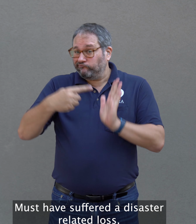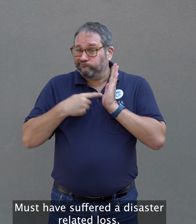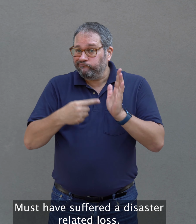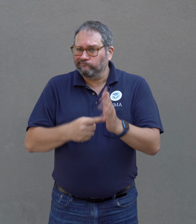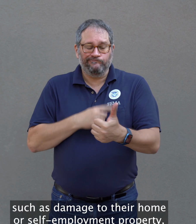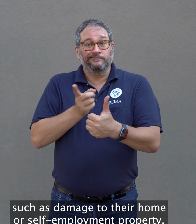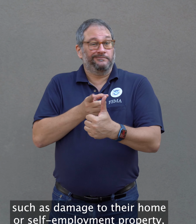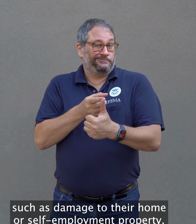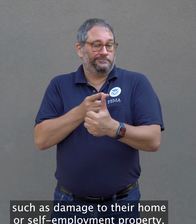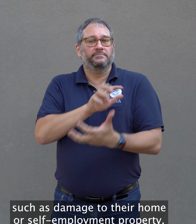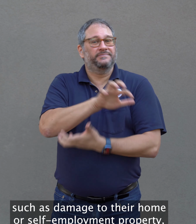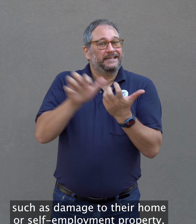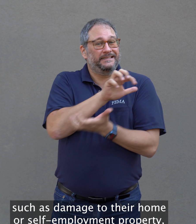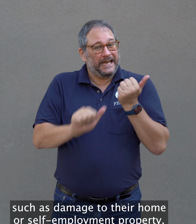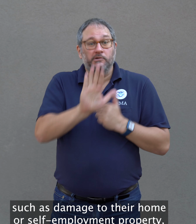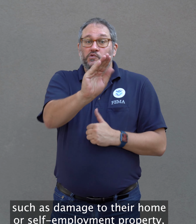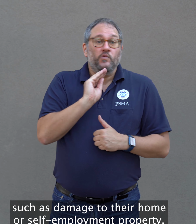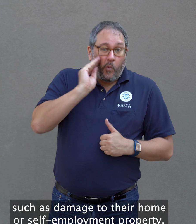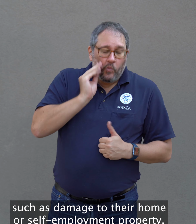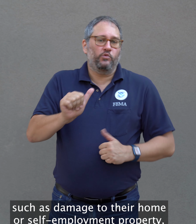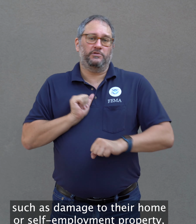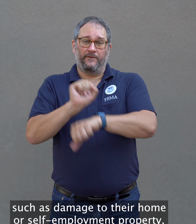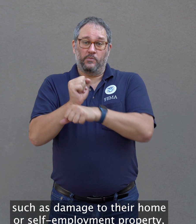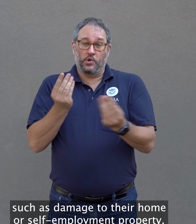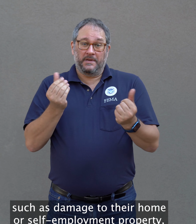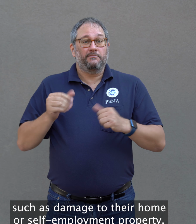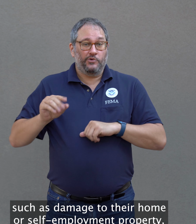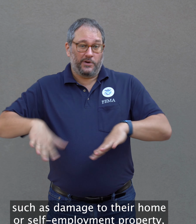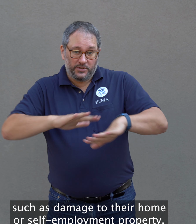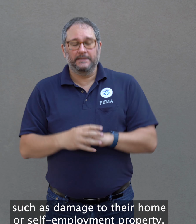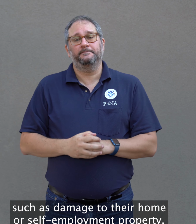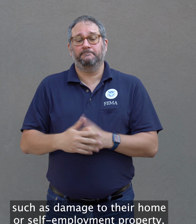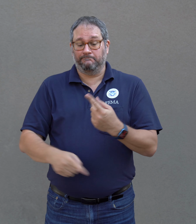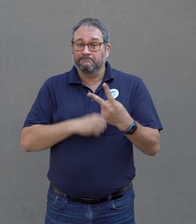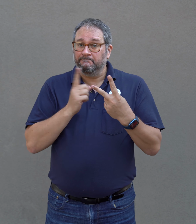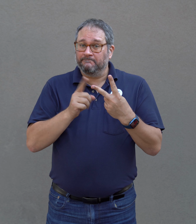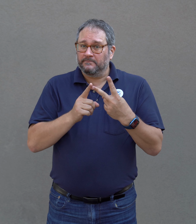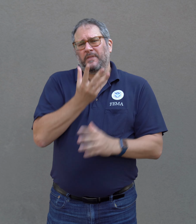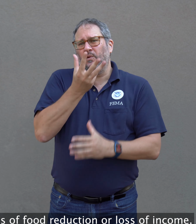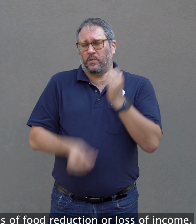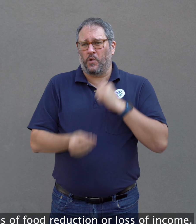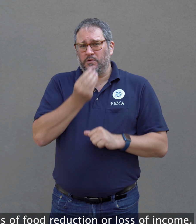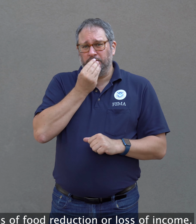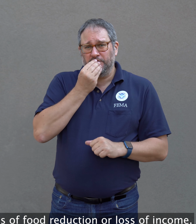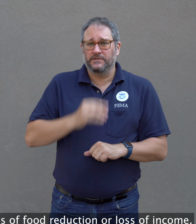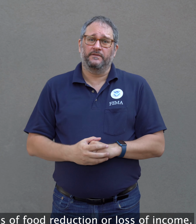loss such as damage to their home or self-employment property. Loss of food.